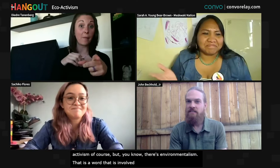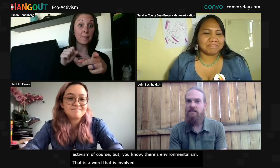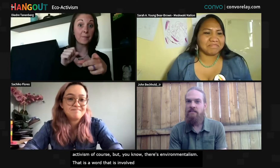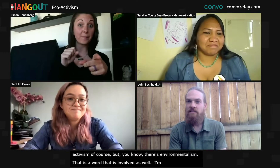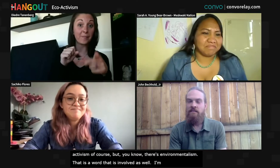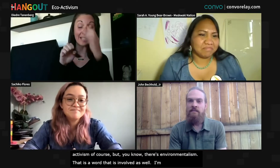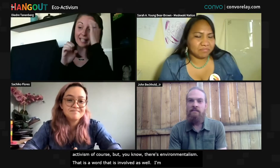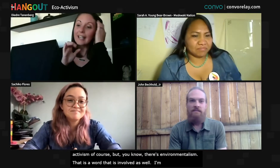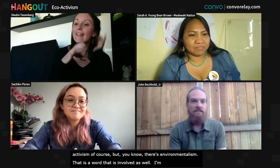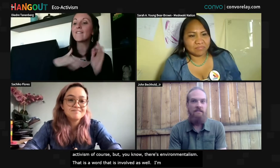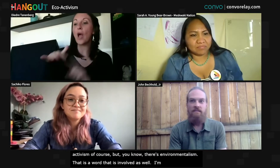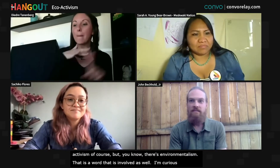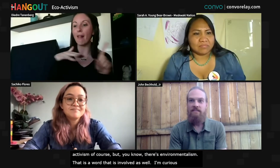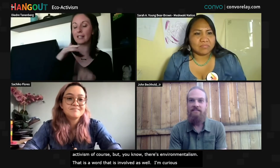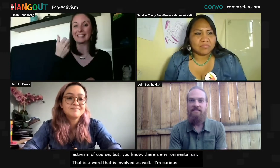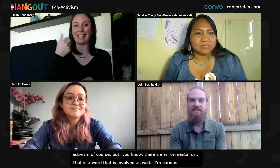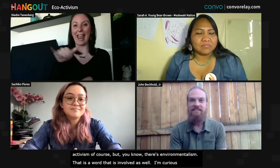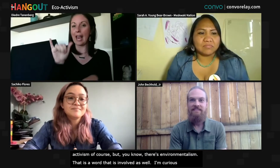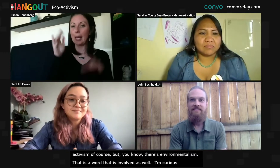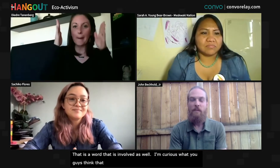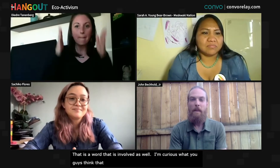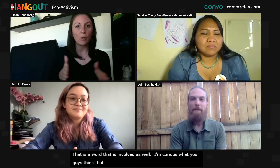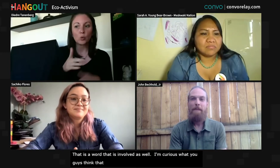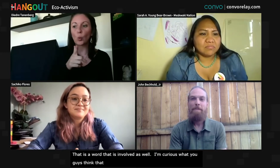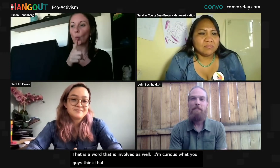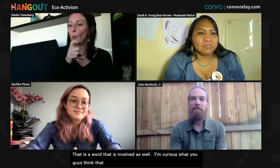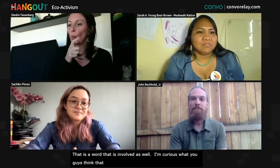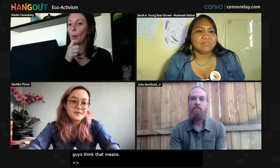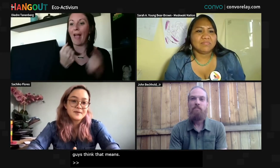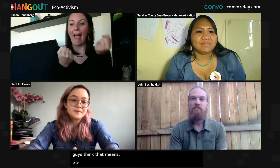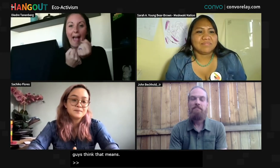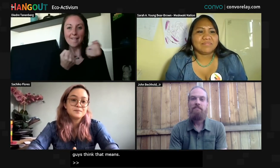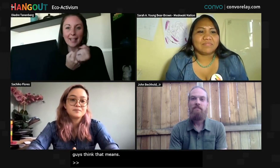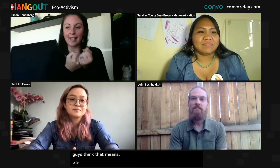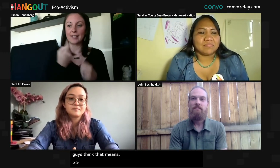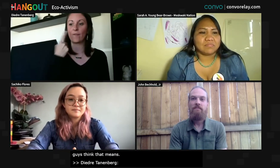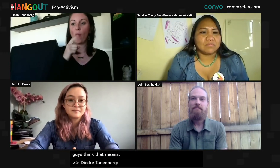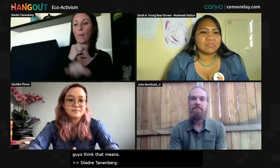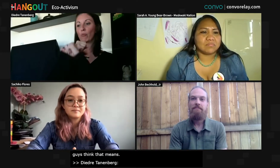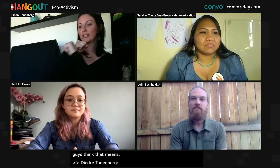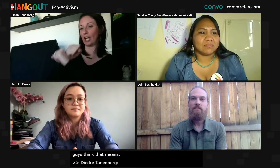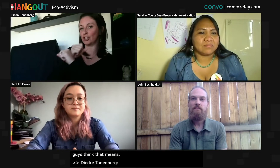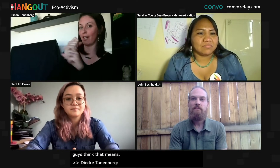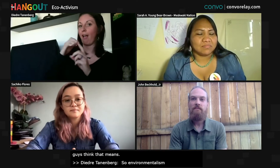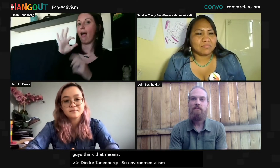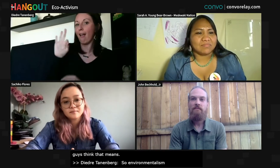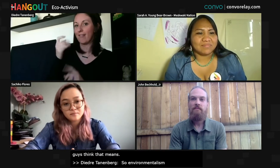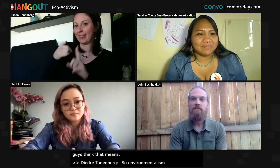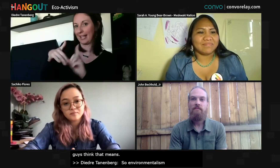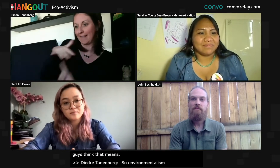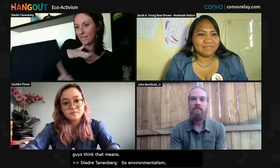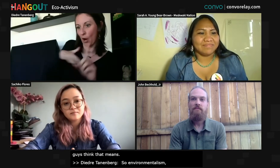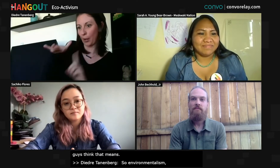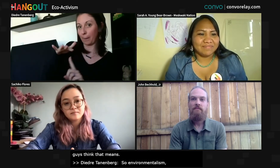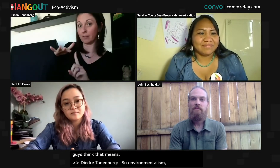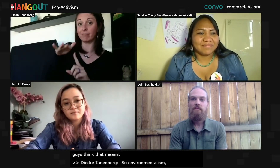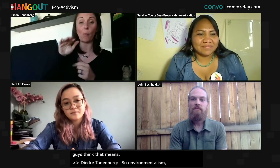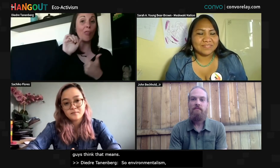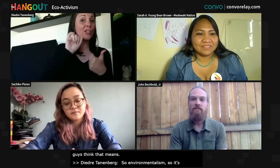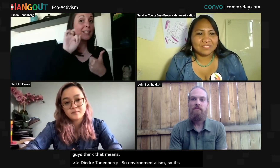means. Yeah. So environmentalism, so it's any person who advocates for the protection of